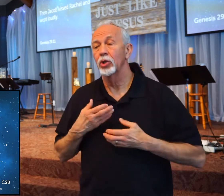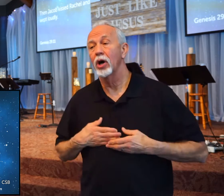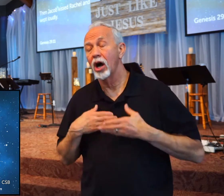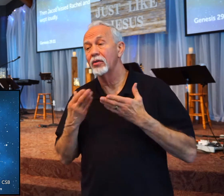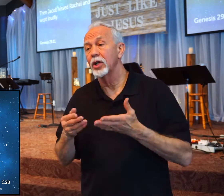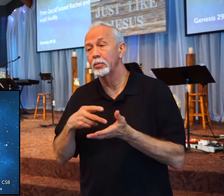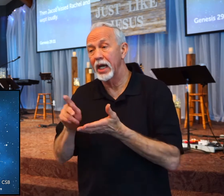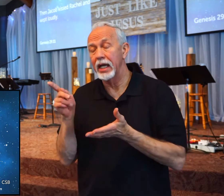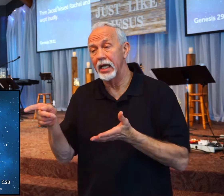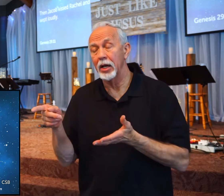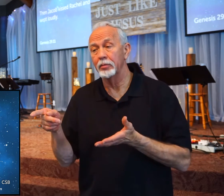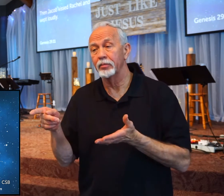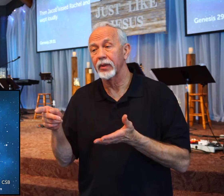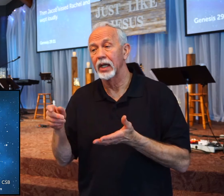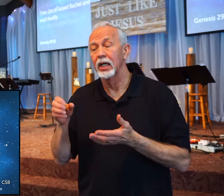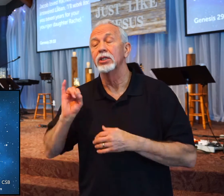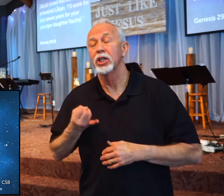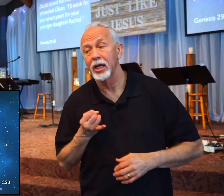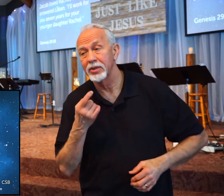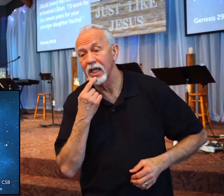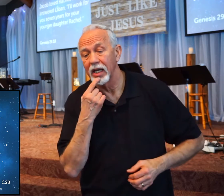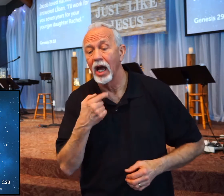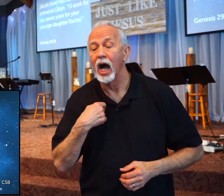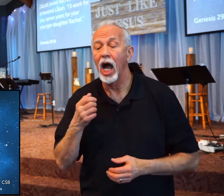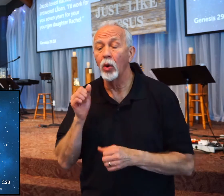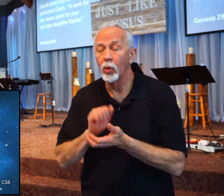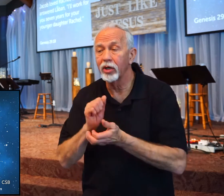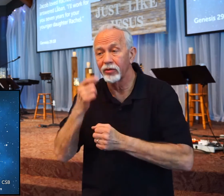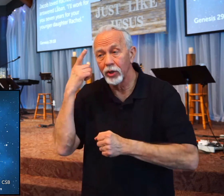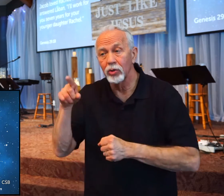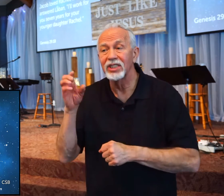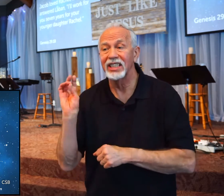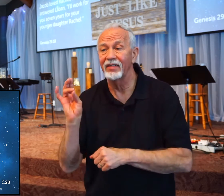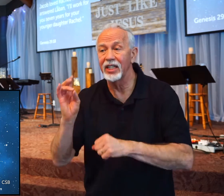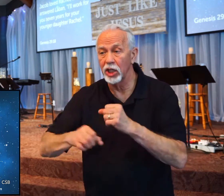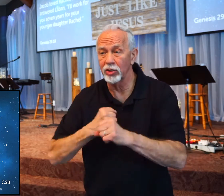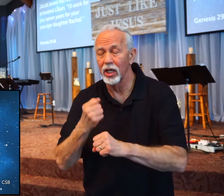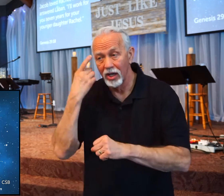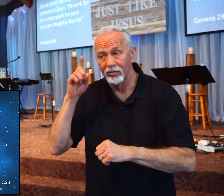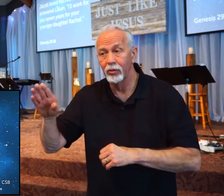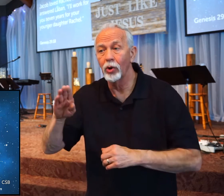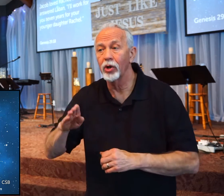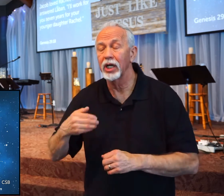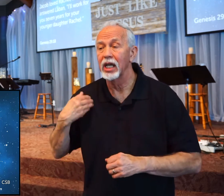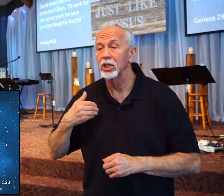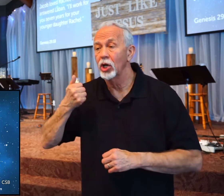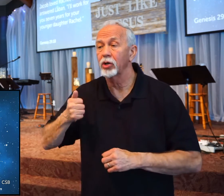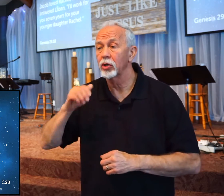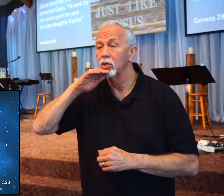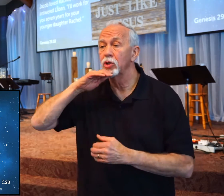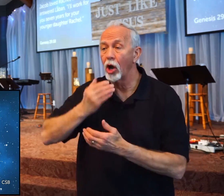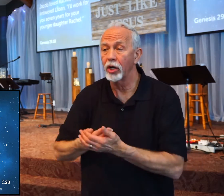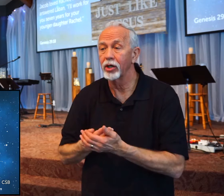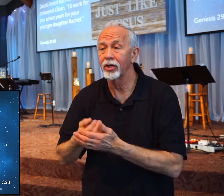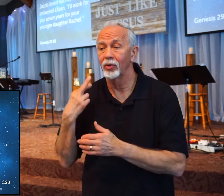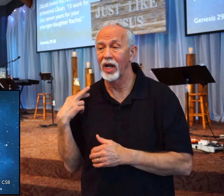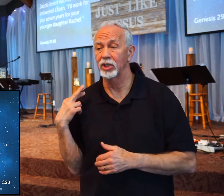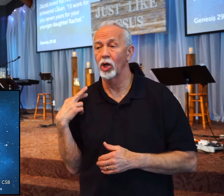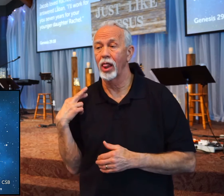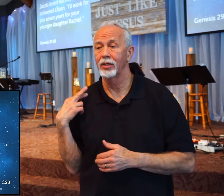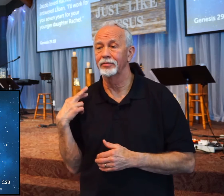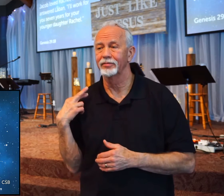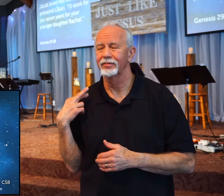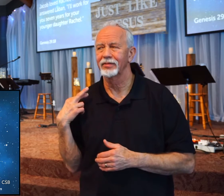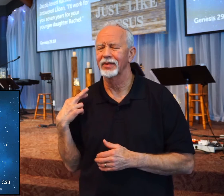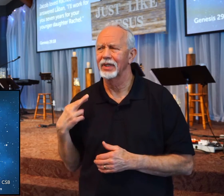his labor. And this is what Jacob said, "I'll work for you 7 years for your younger daughter, Rachel." And at